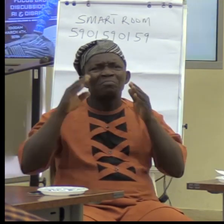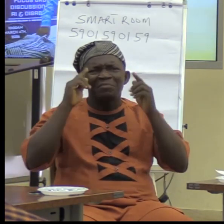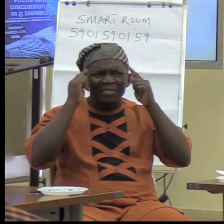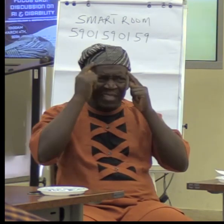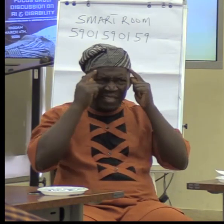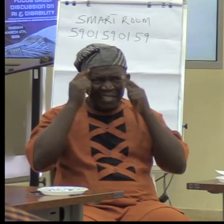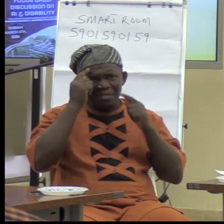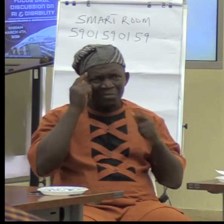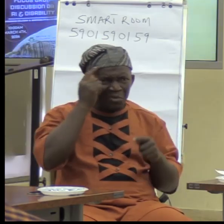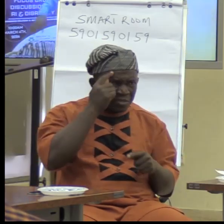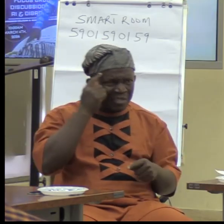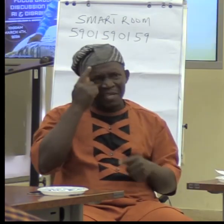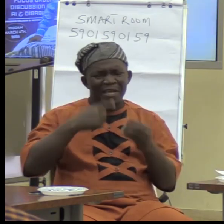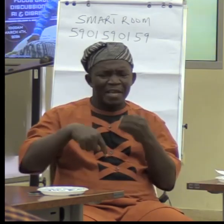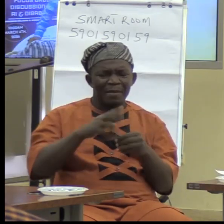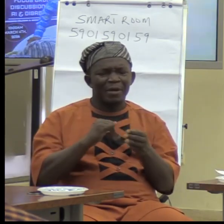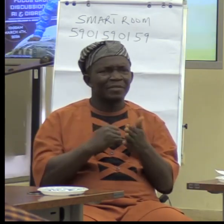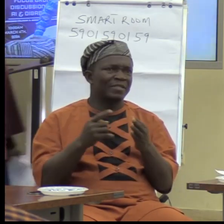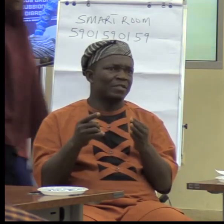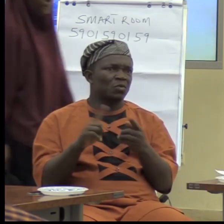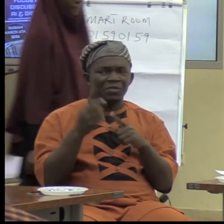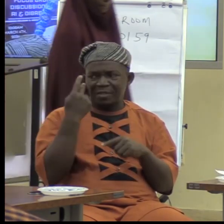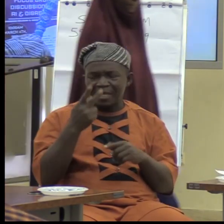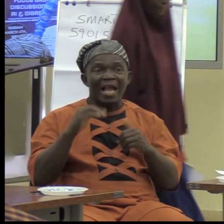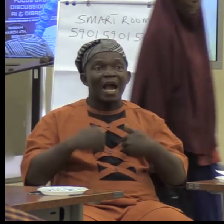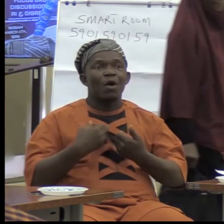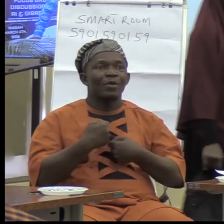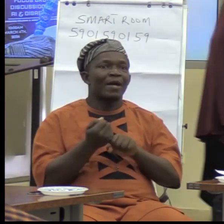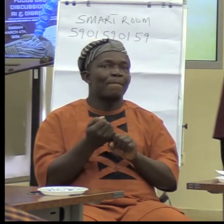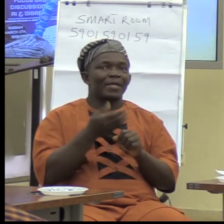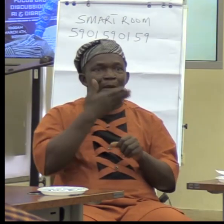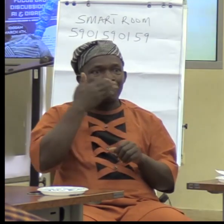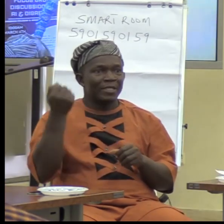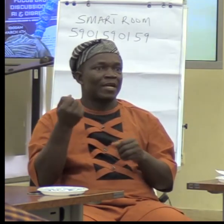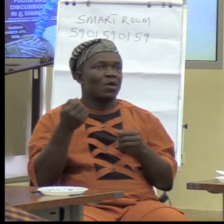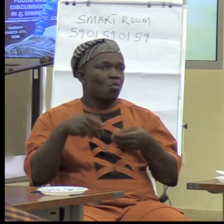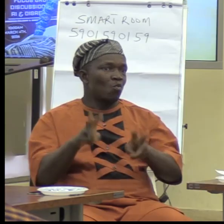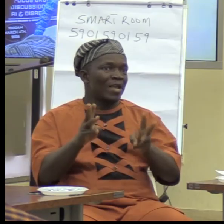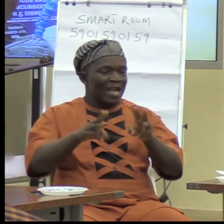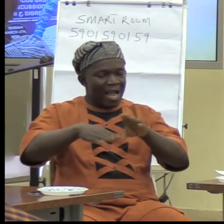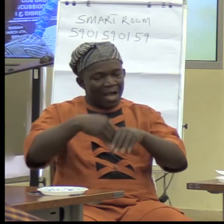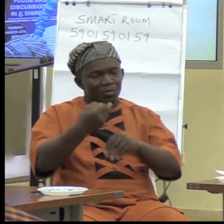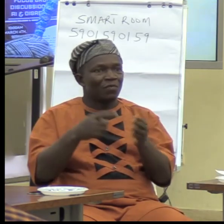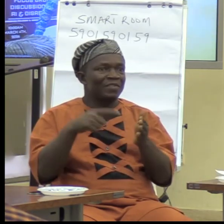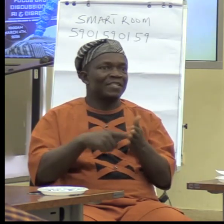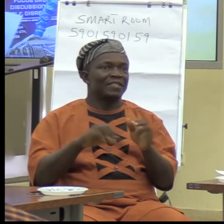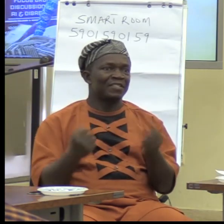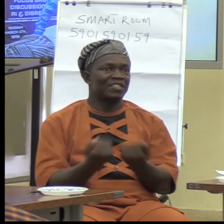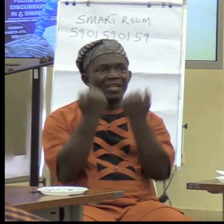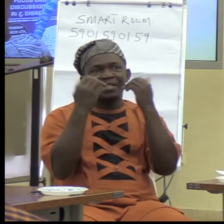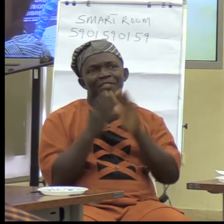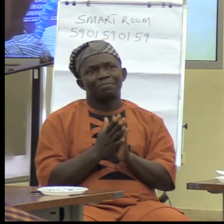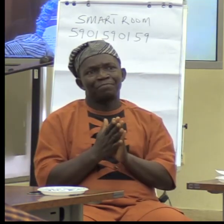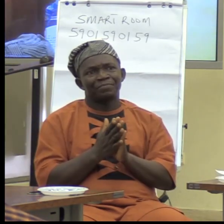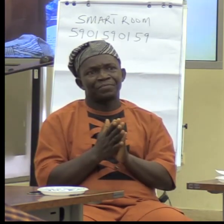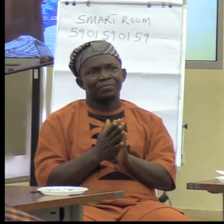cut a man's head behind this. But it has to be there, how can you build a system for people that are not